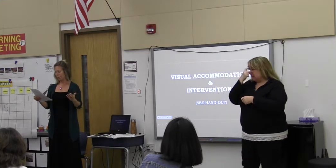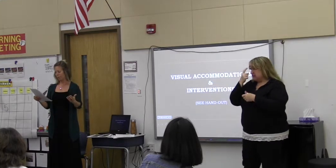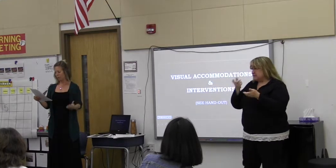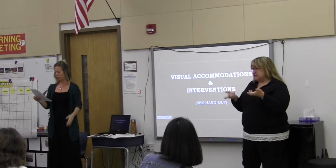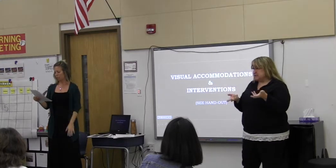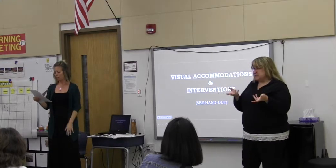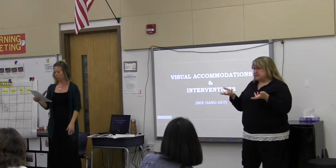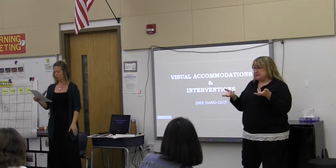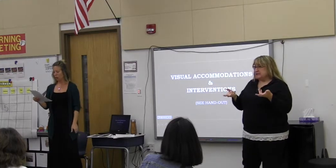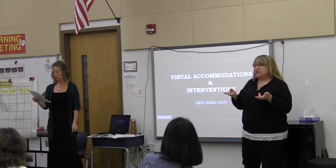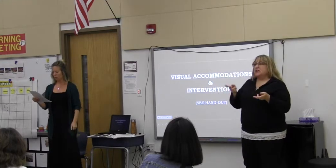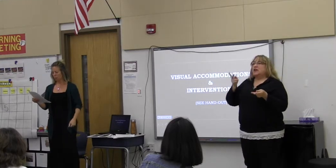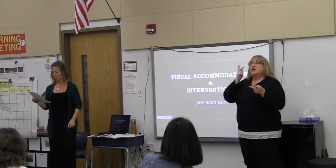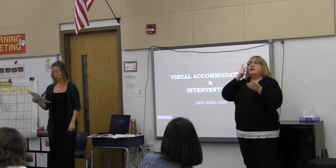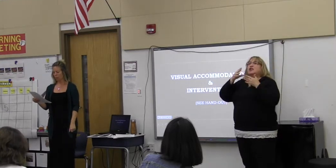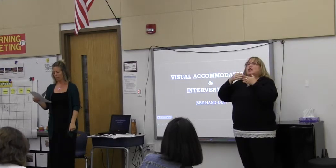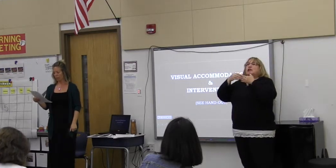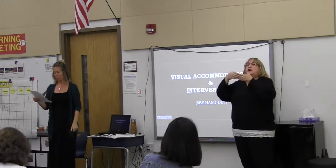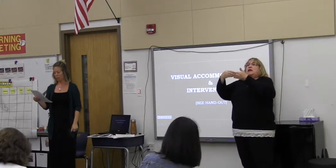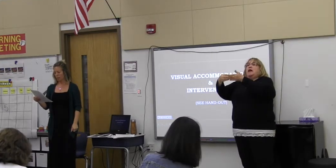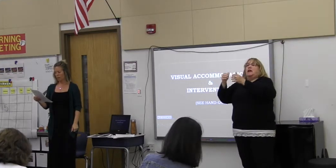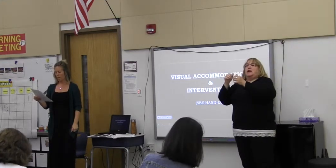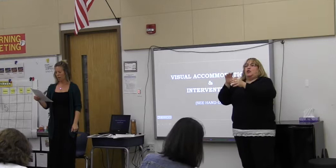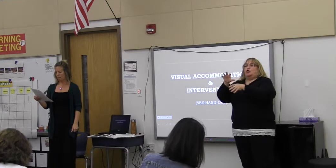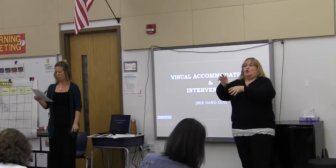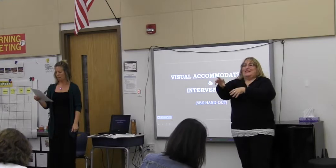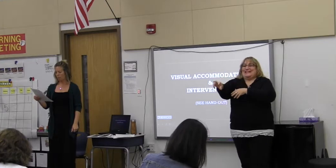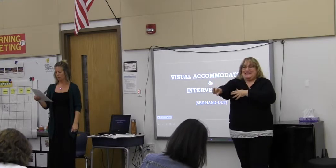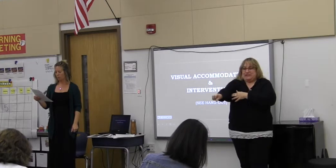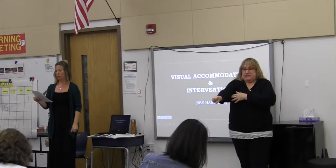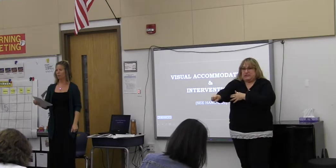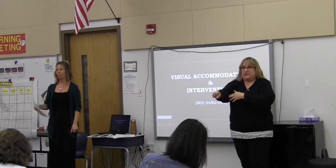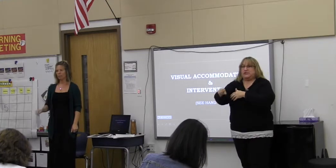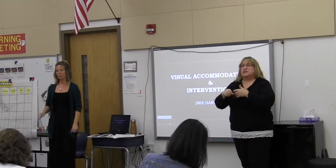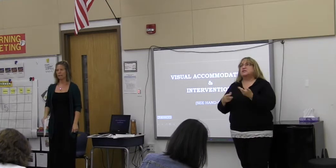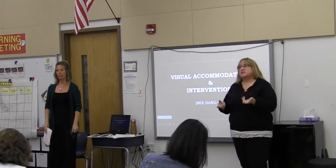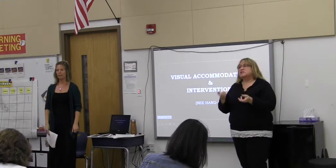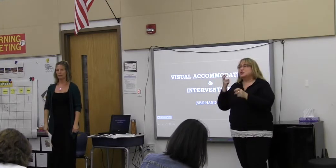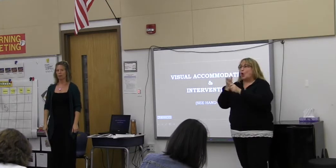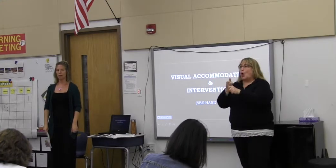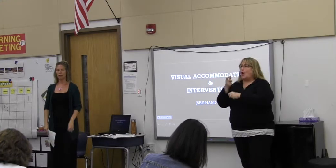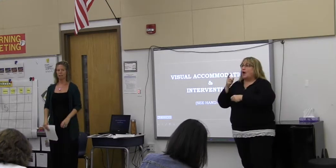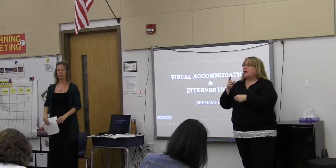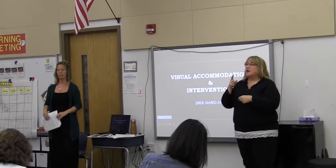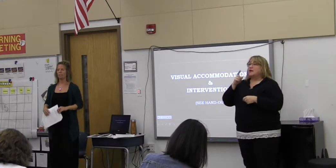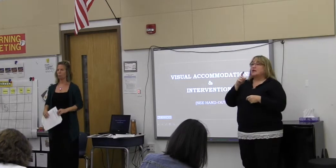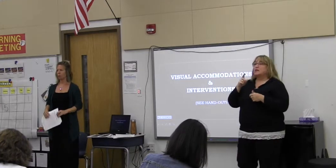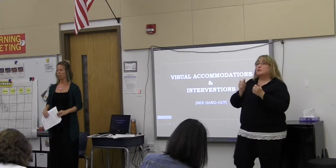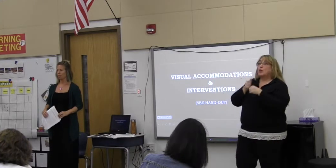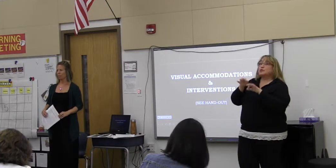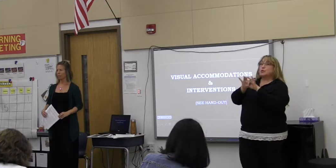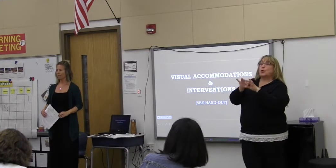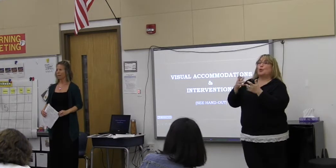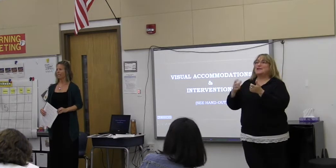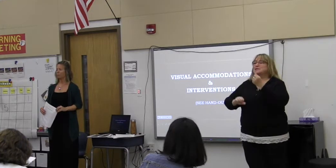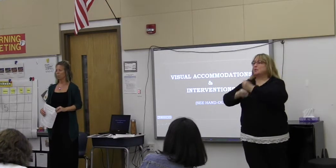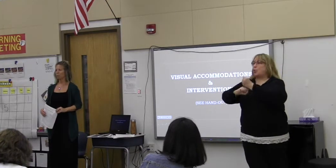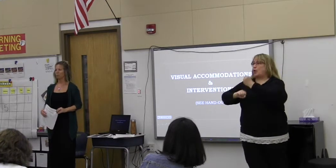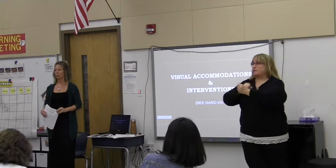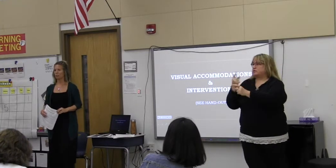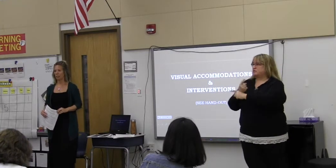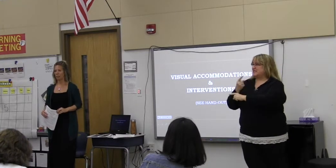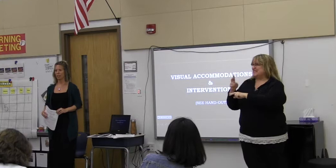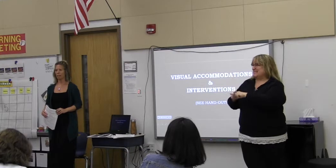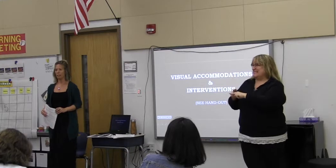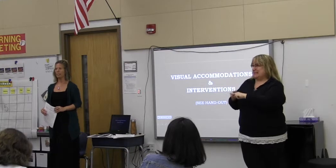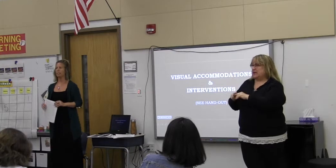Visually guided reach. This is just a hard one with our kiddos. The biggest thing I could say for our kids is supportive seating, especially